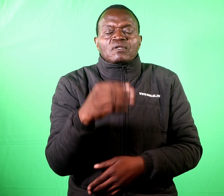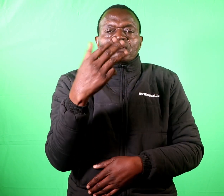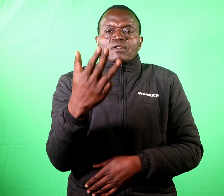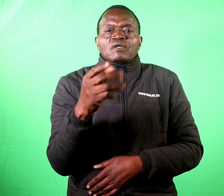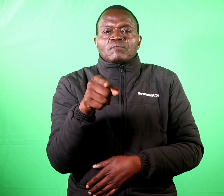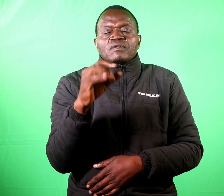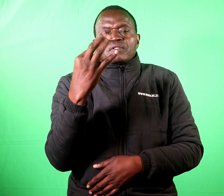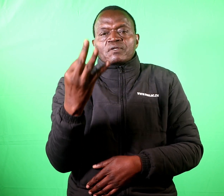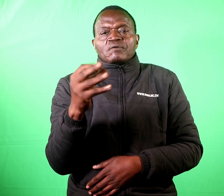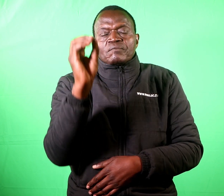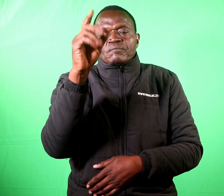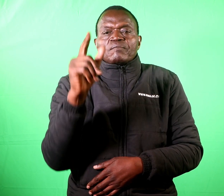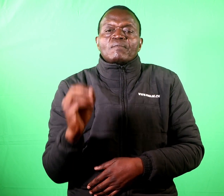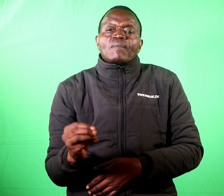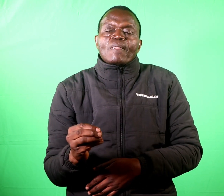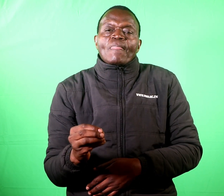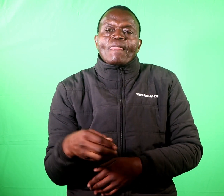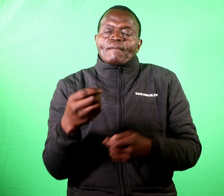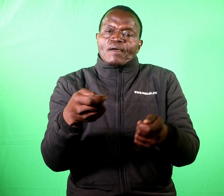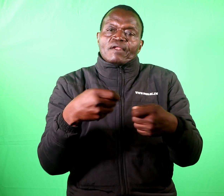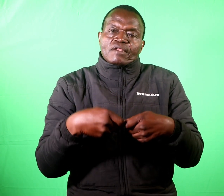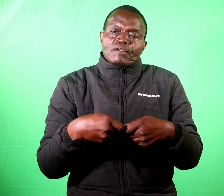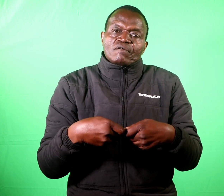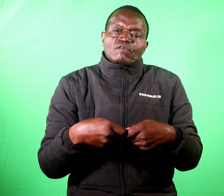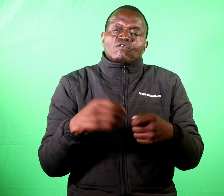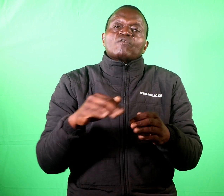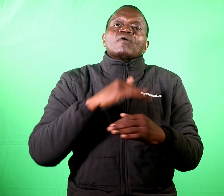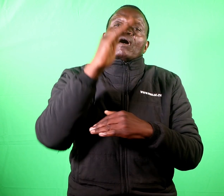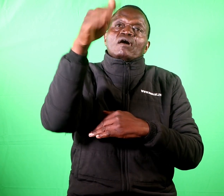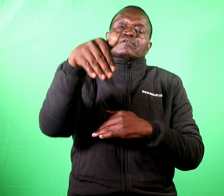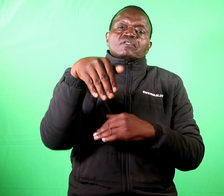9.3%. Remittances or gifts from outside Zimbabwe,